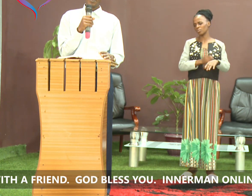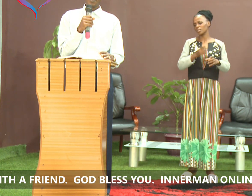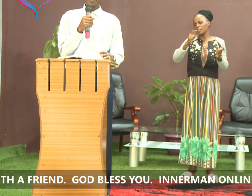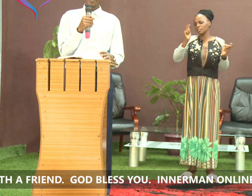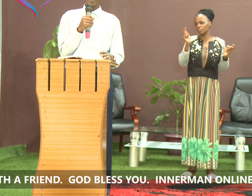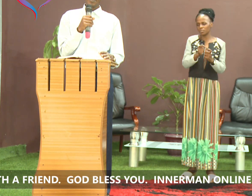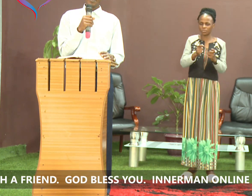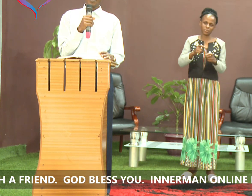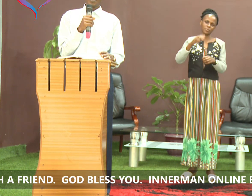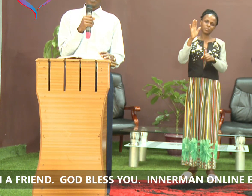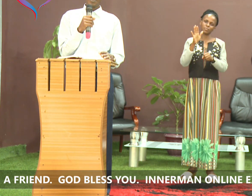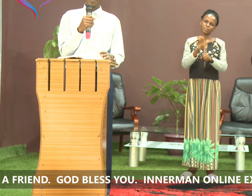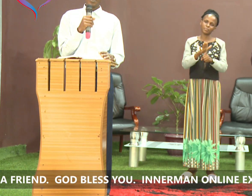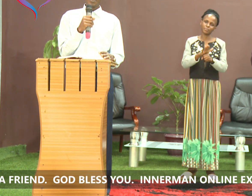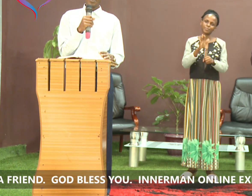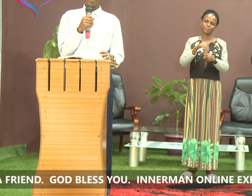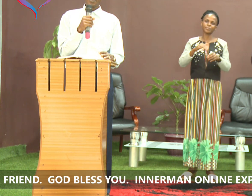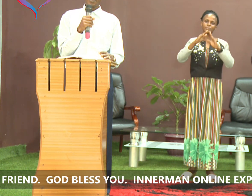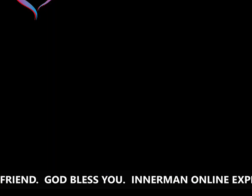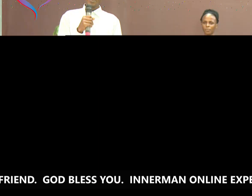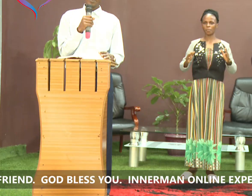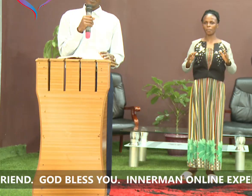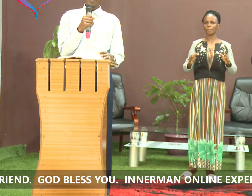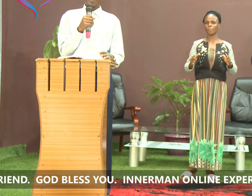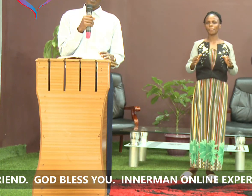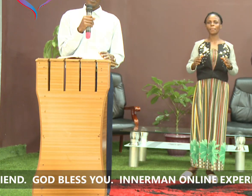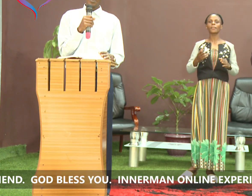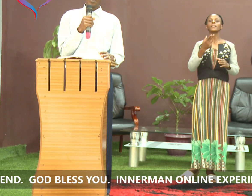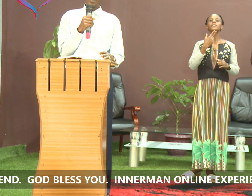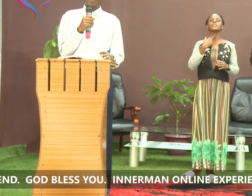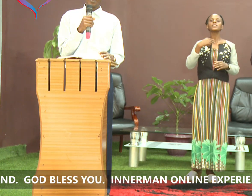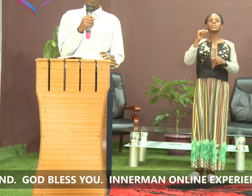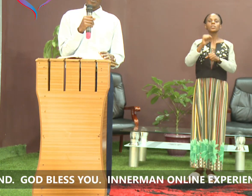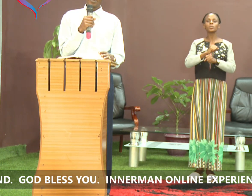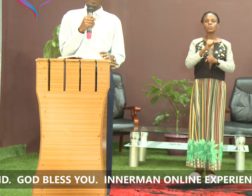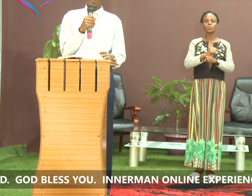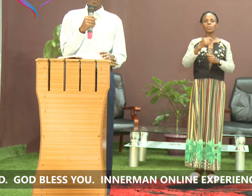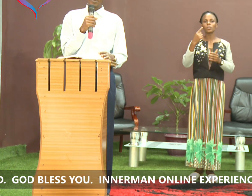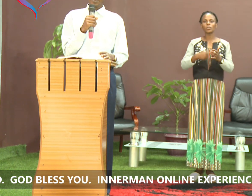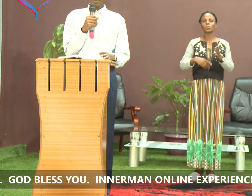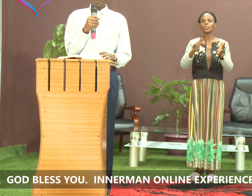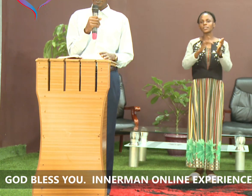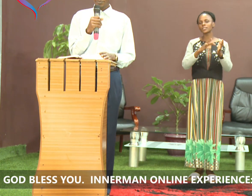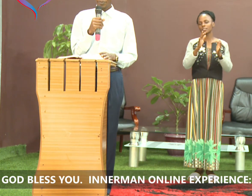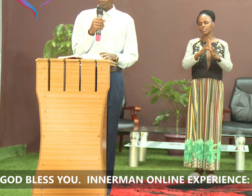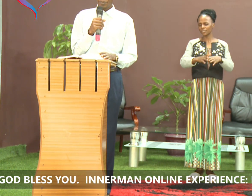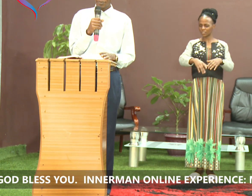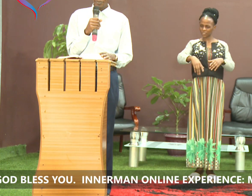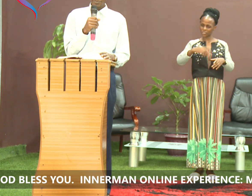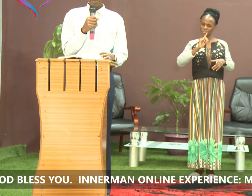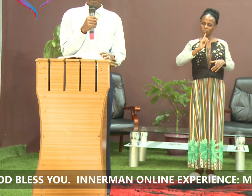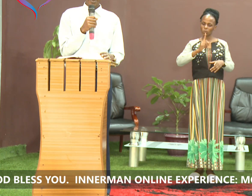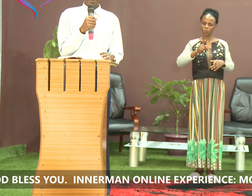naye okuba n'ebintu ebyo nga webiri awaka kitwala omulimu gwe bayita Yesu gwayise they fell on the ground that